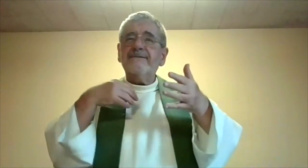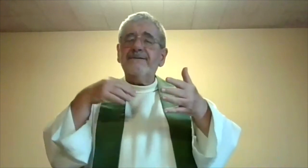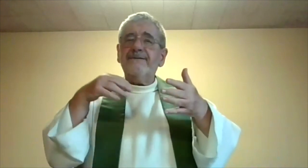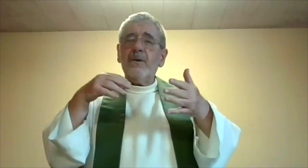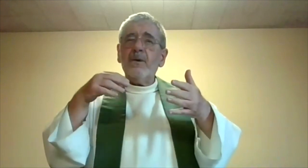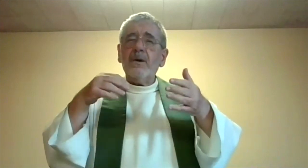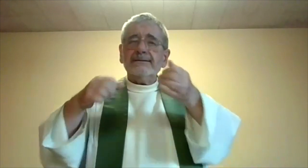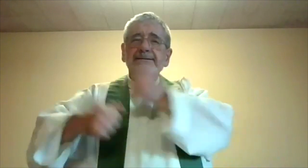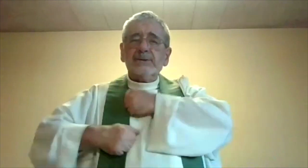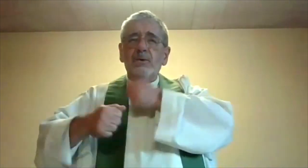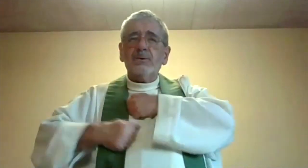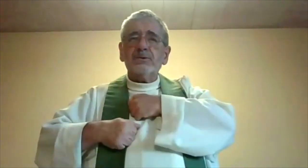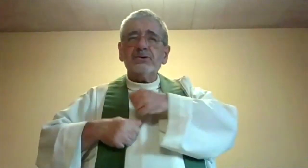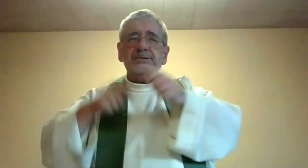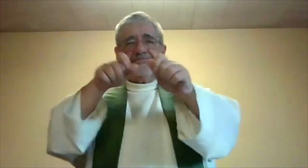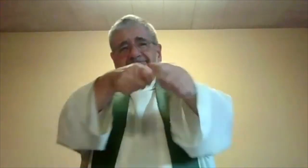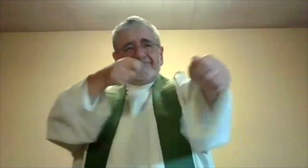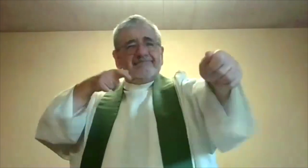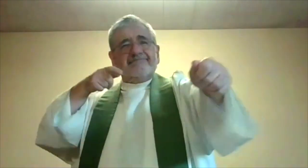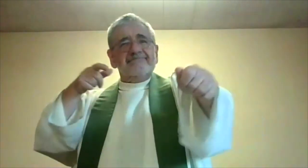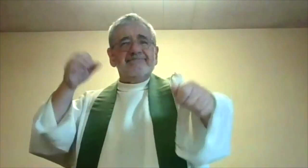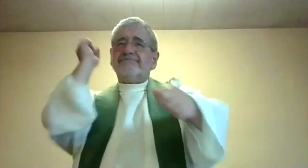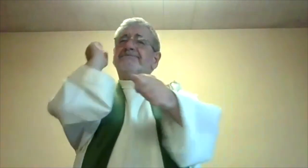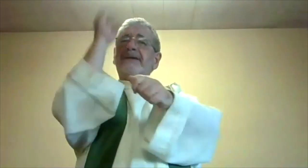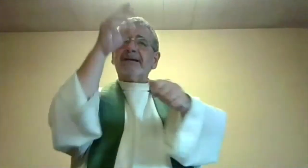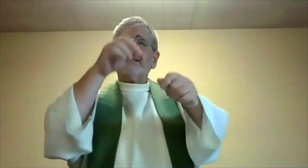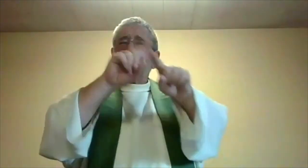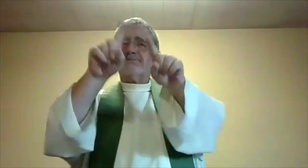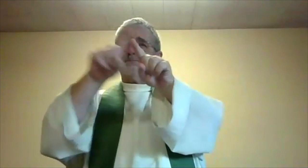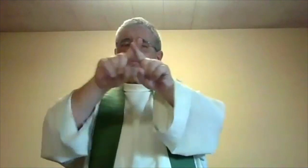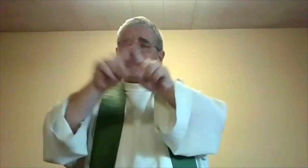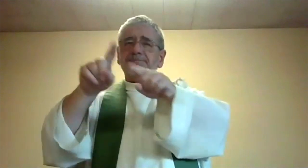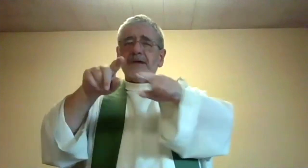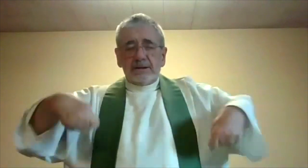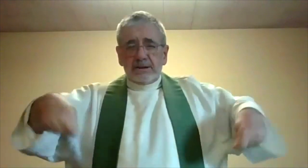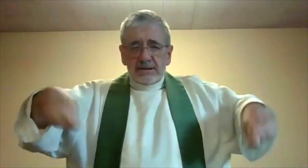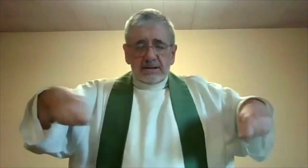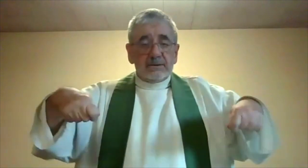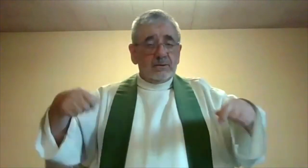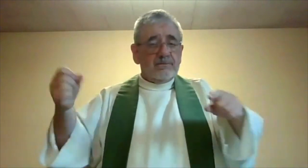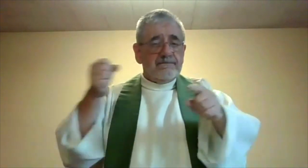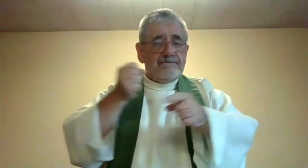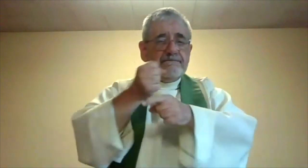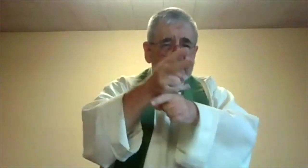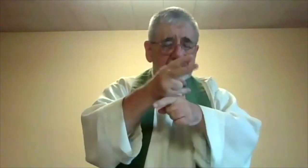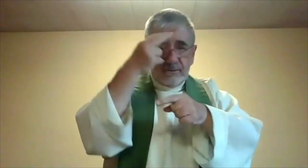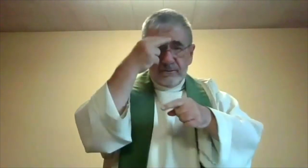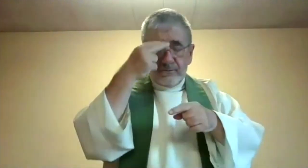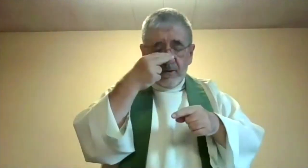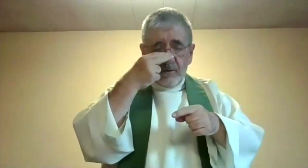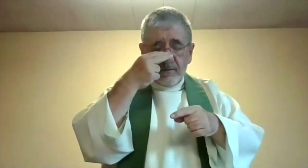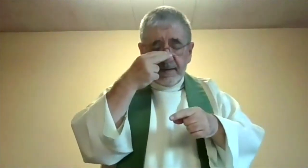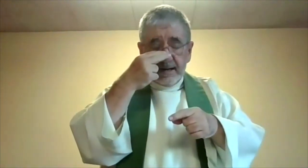Well, the first definition supposed that Christ would be a military ruler, conquering the Romans with arrows and spears and